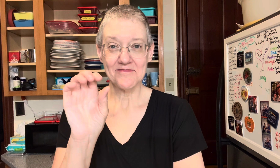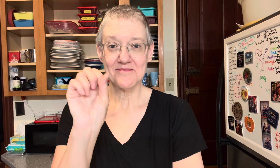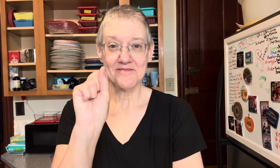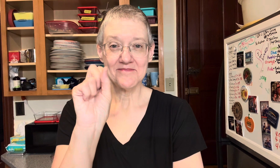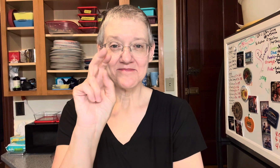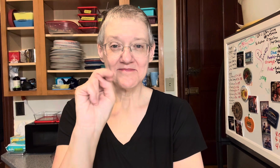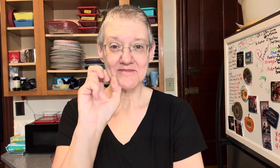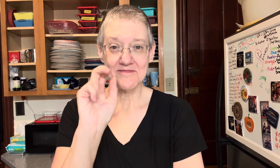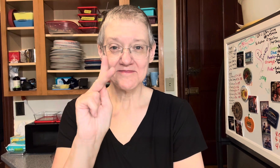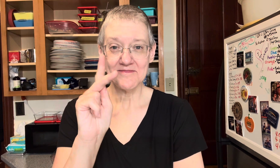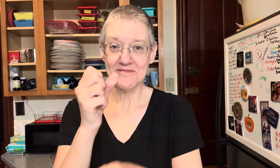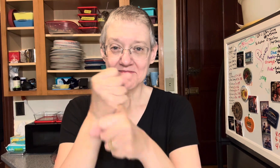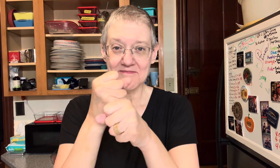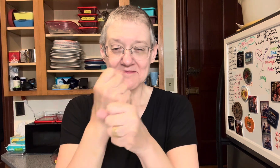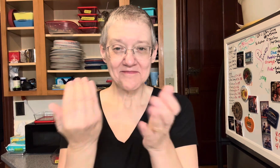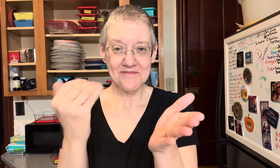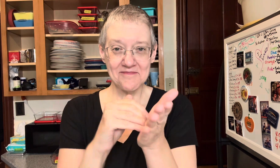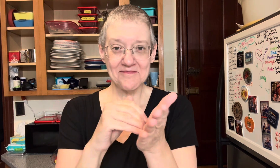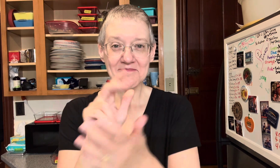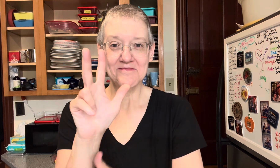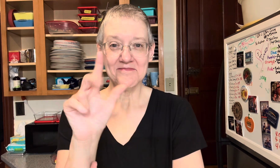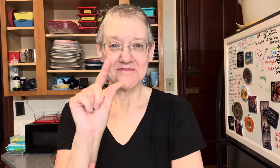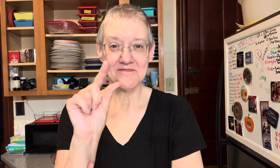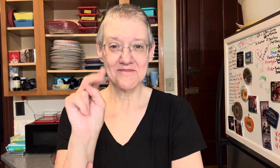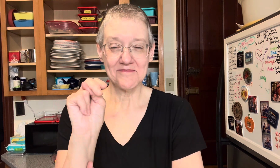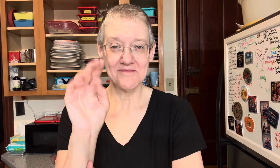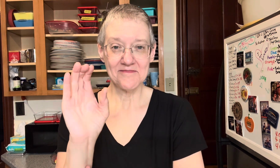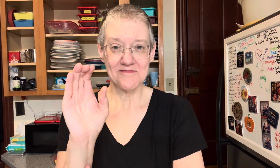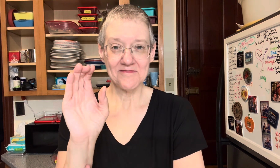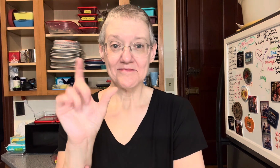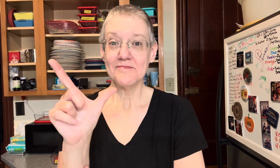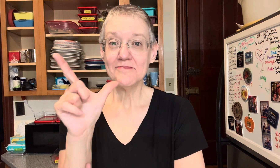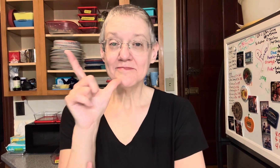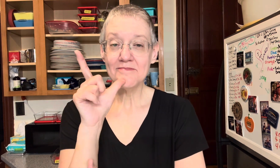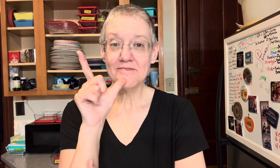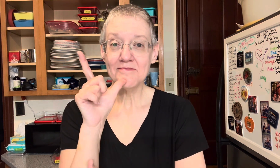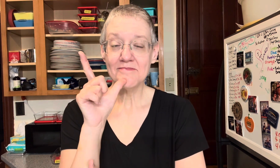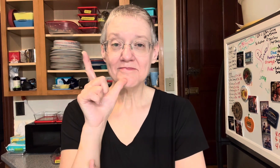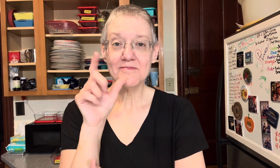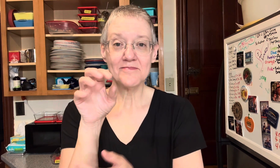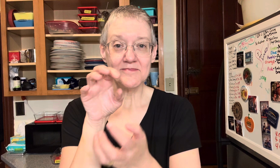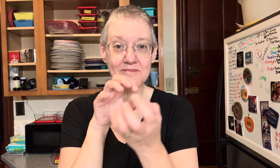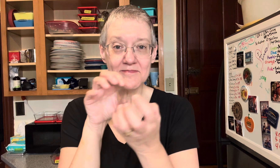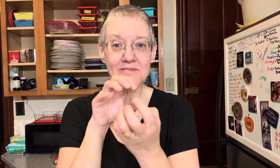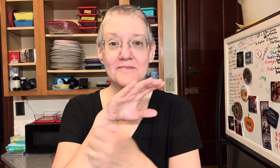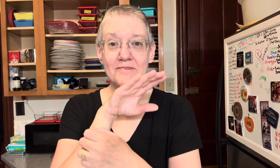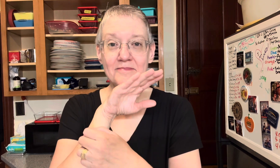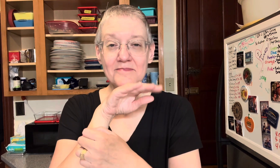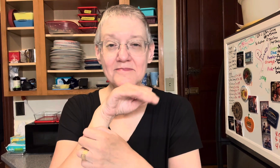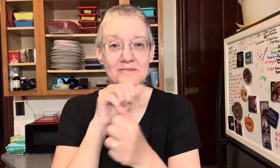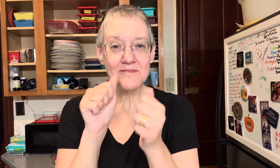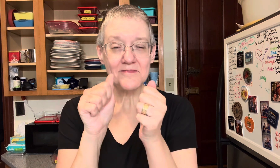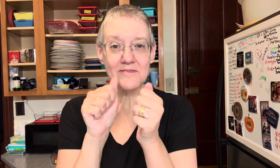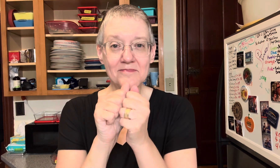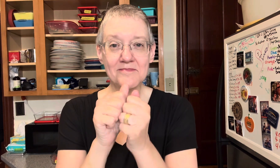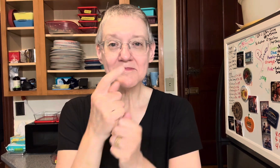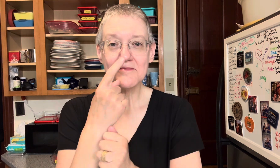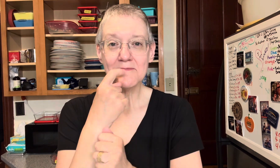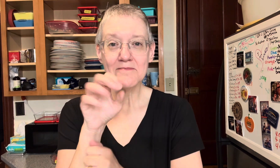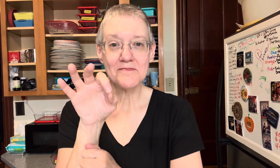grams of net carbs. Morning coffee snack is 3 grams of net carbs. Ground pork with sweet red peppers and broth